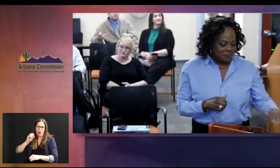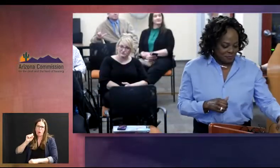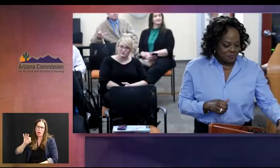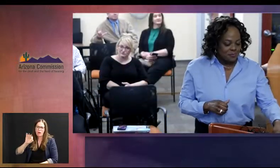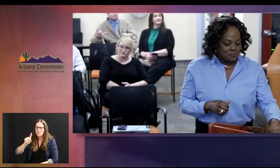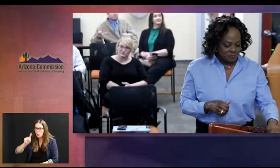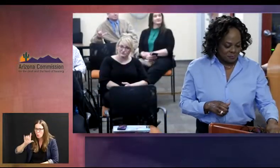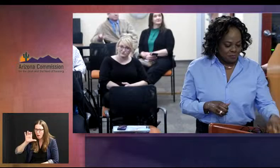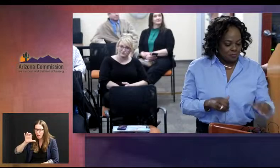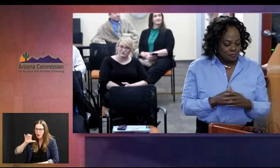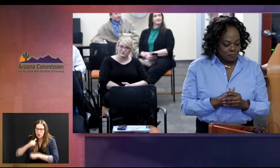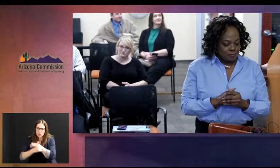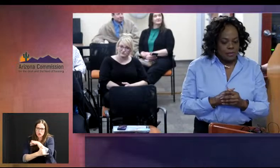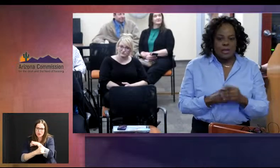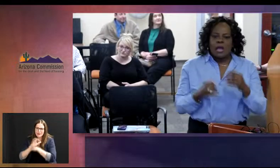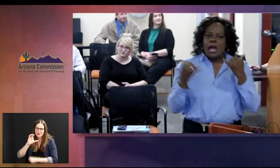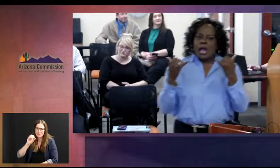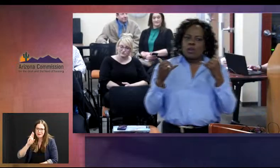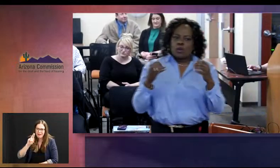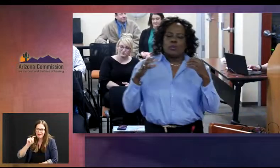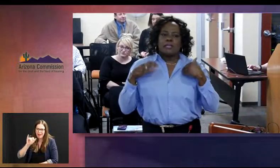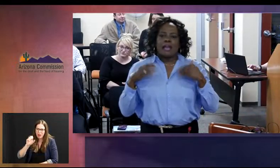lot of work.